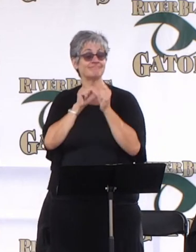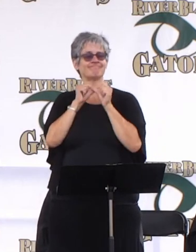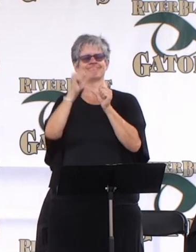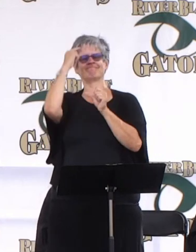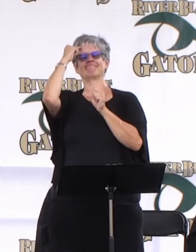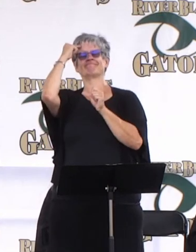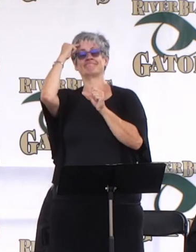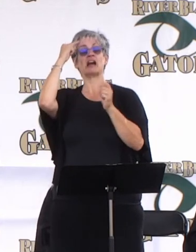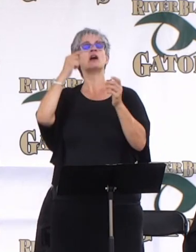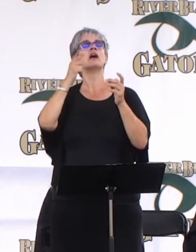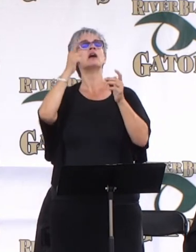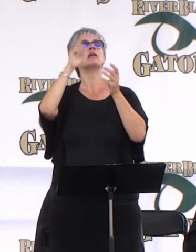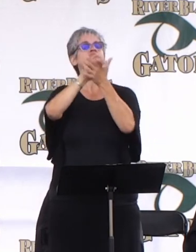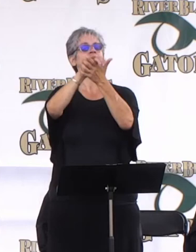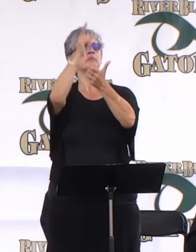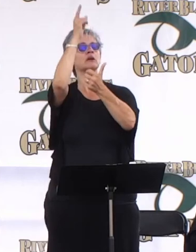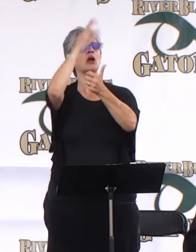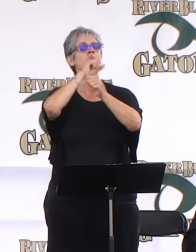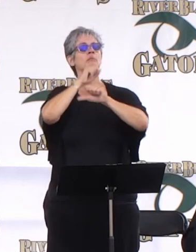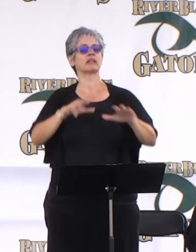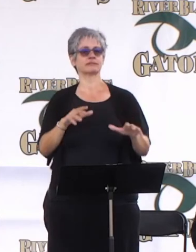God bless, class of 2021.